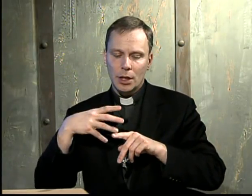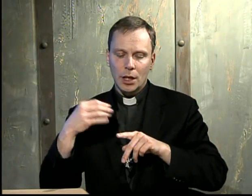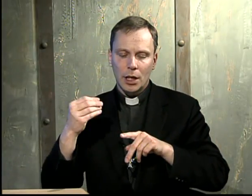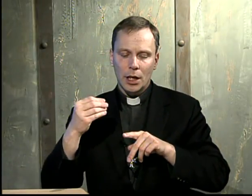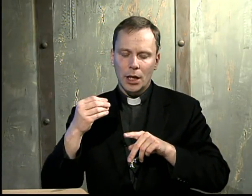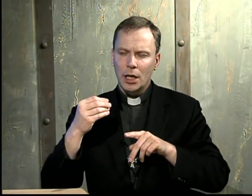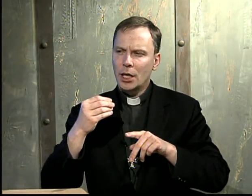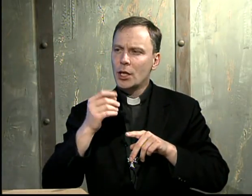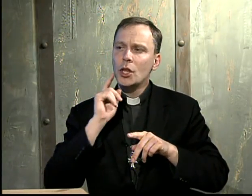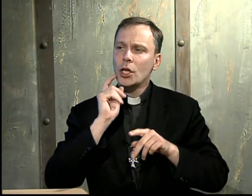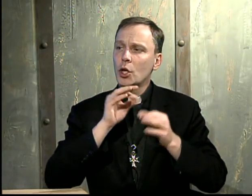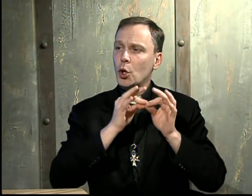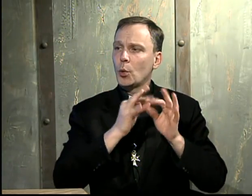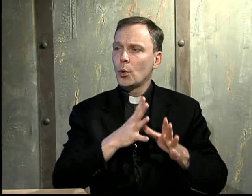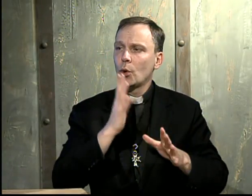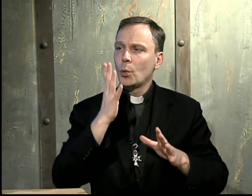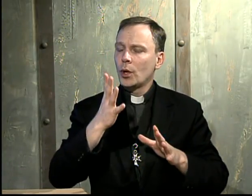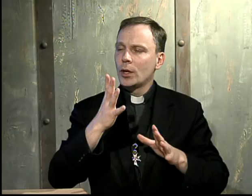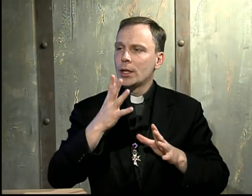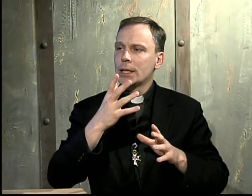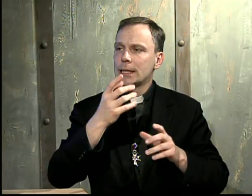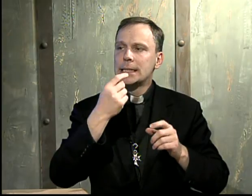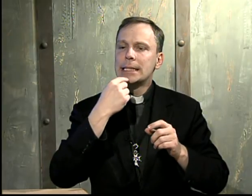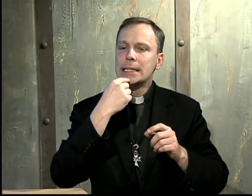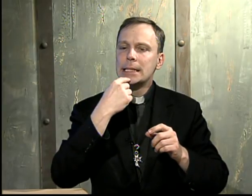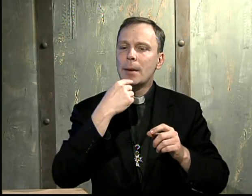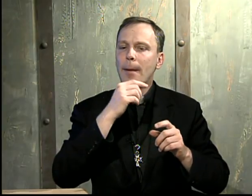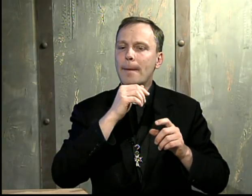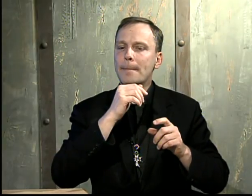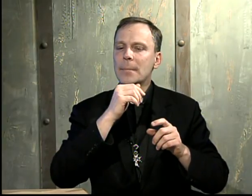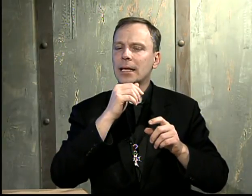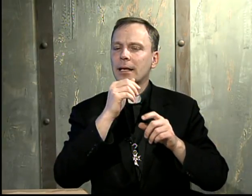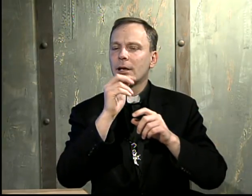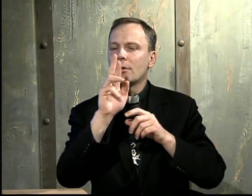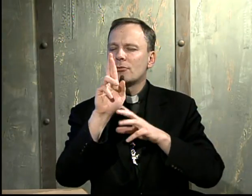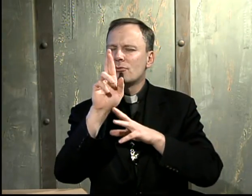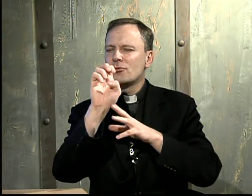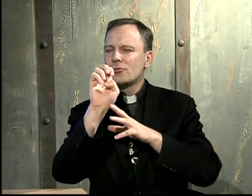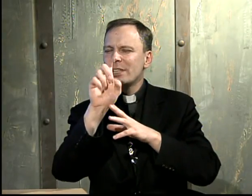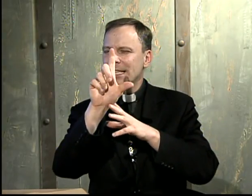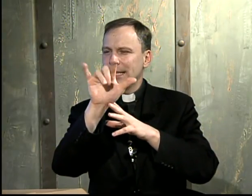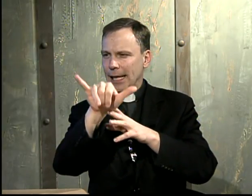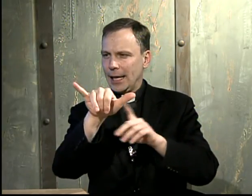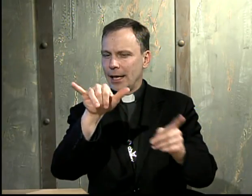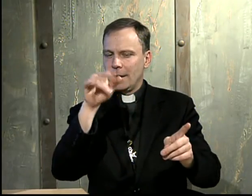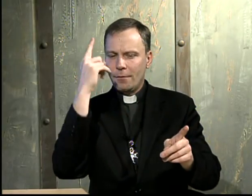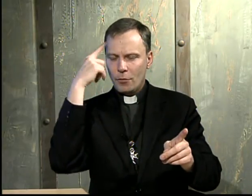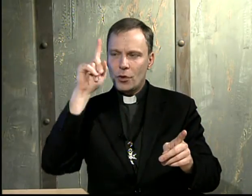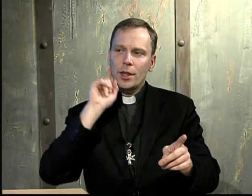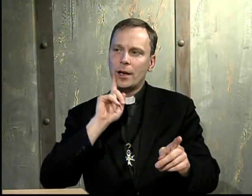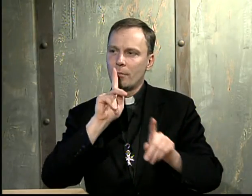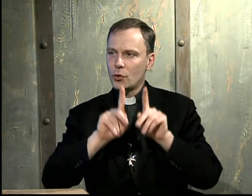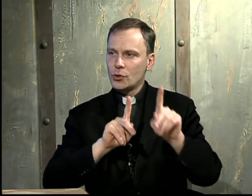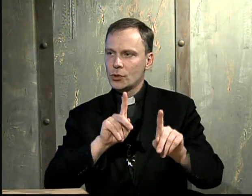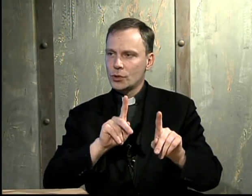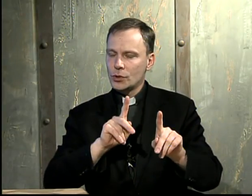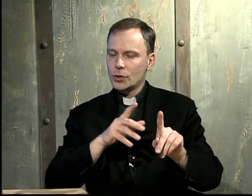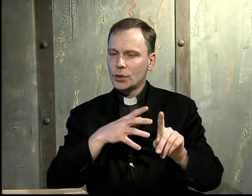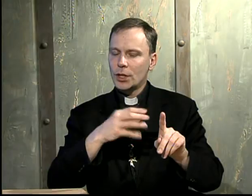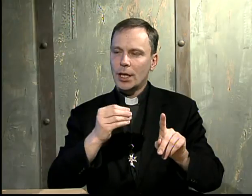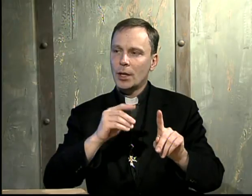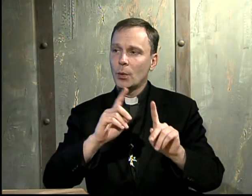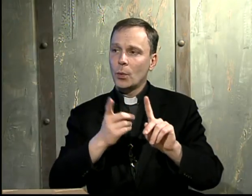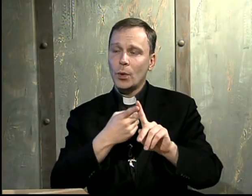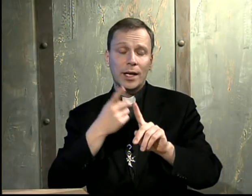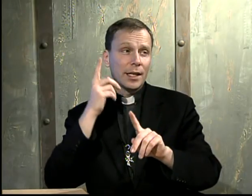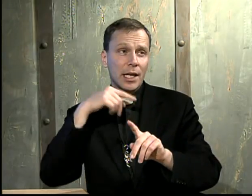and it would connect them to an interpreter, which would allow them to call a hearing individual. So it's